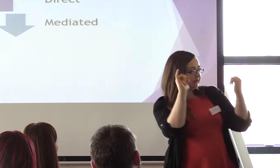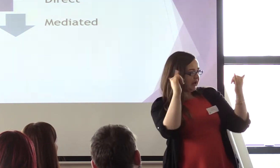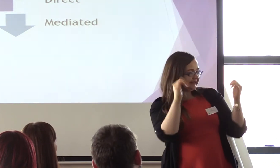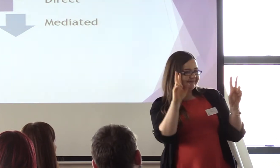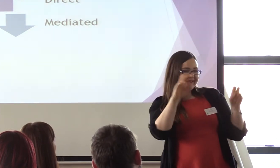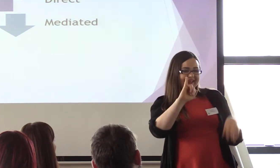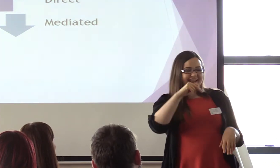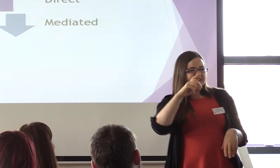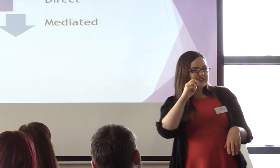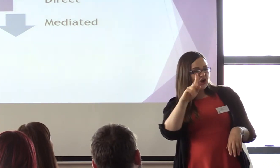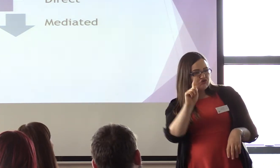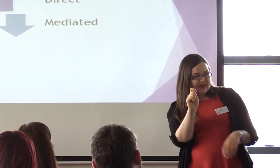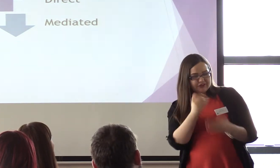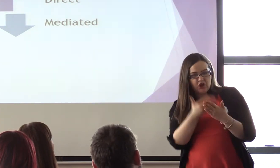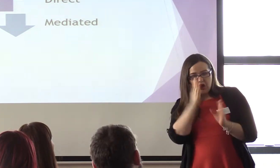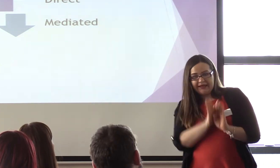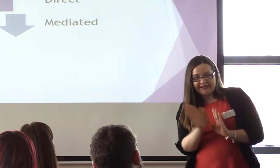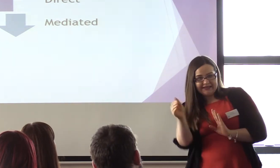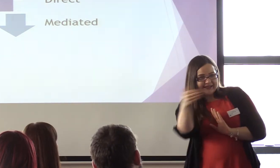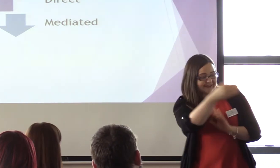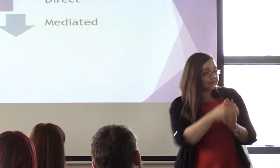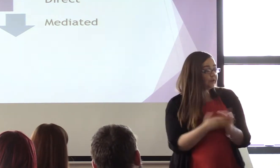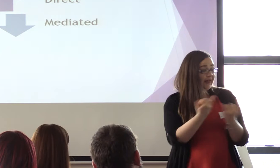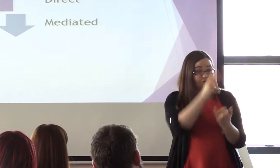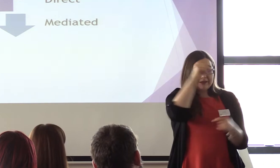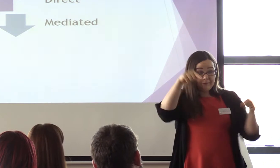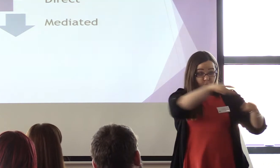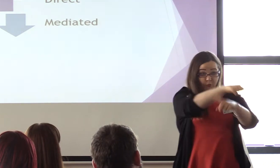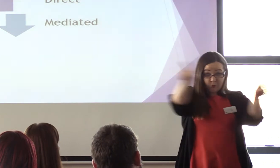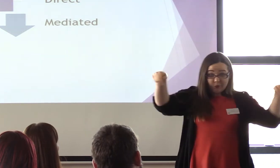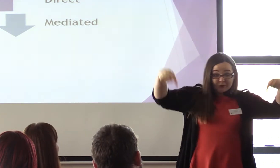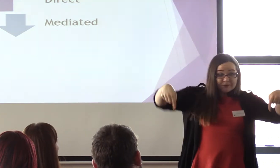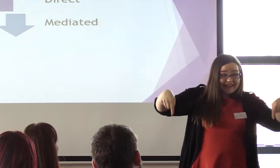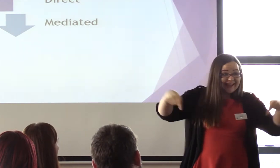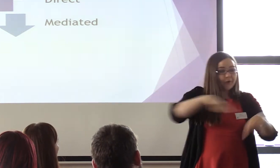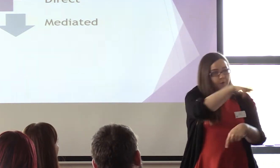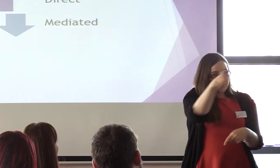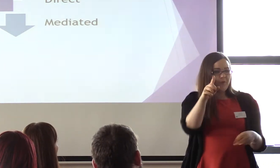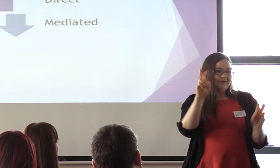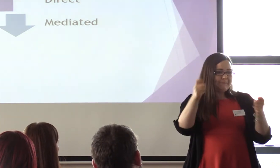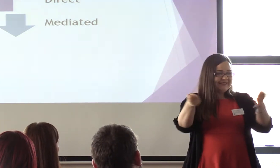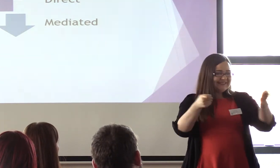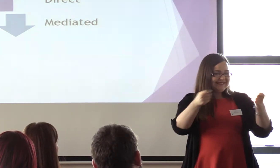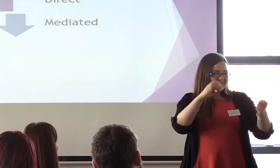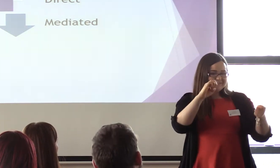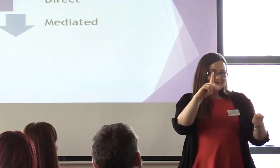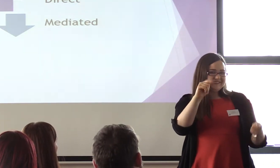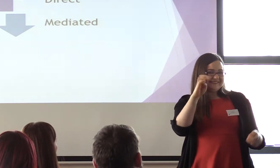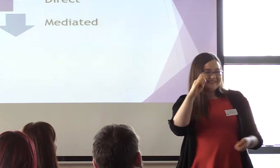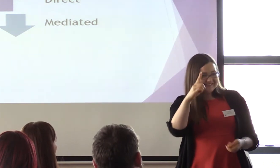is where you're learning through a third party. So for example, you're all here today and you are